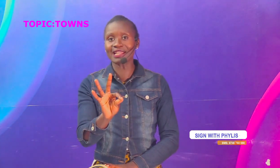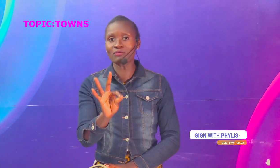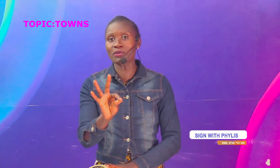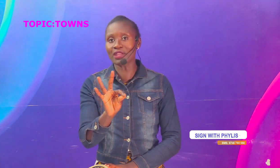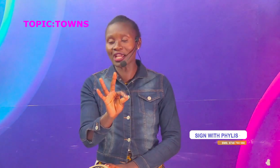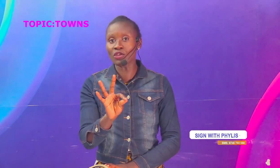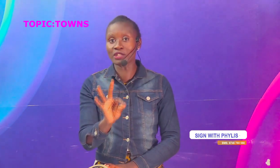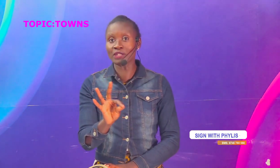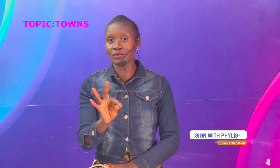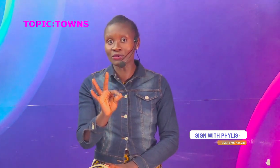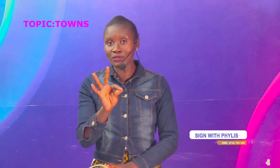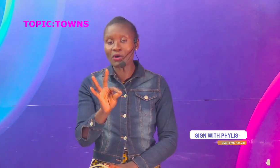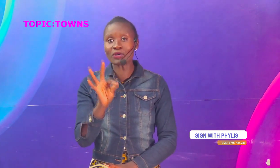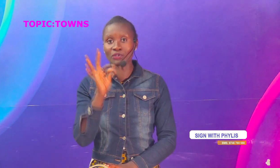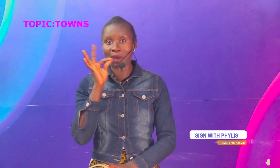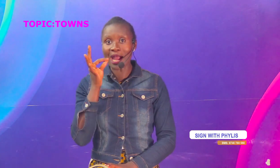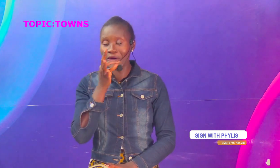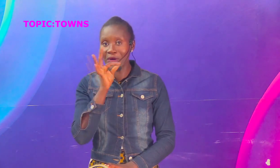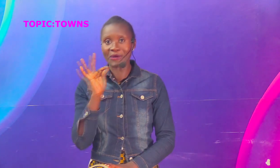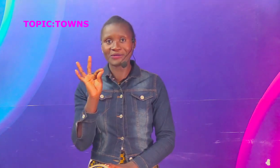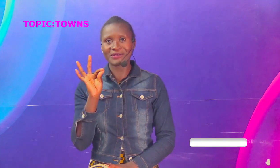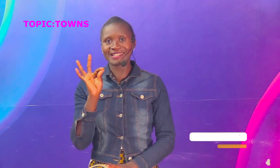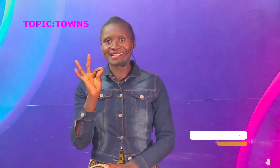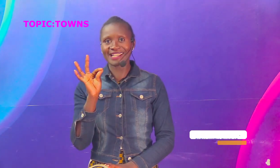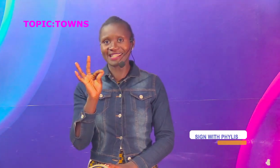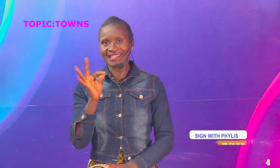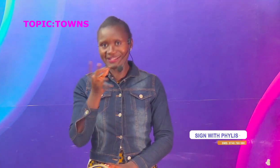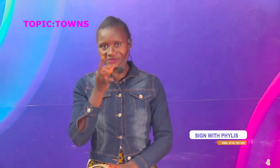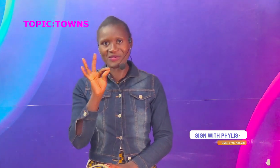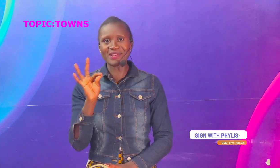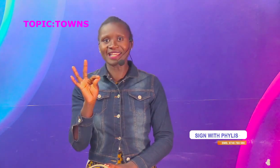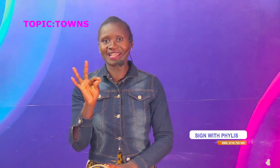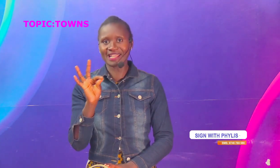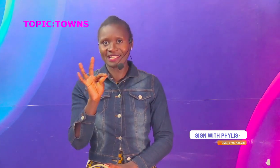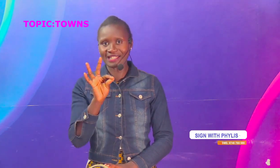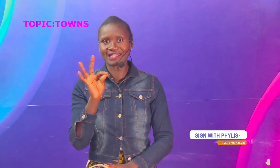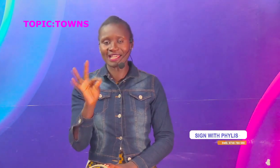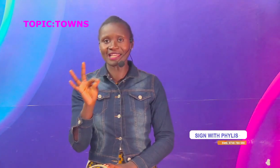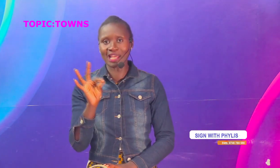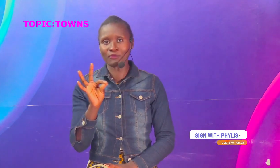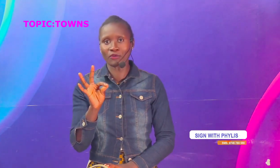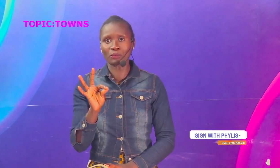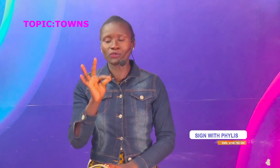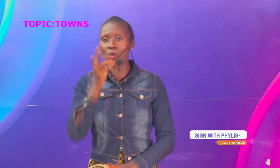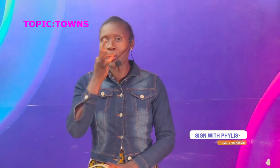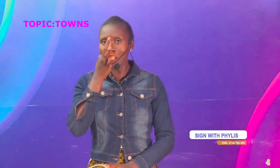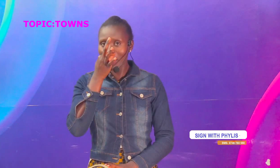there used to smoke tobacco. Maybe that's the sign came from. So